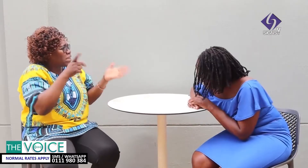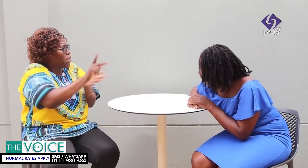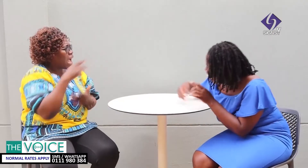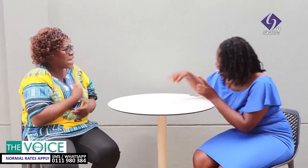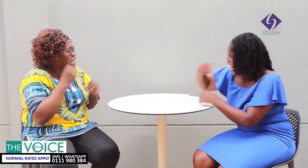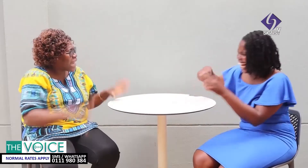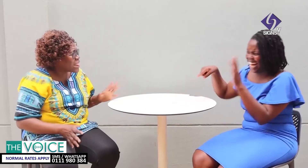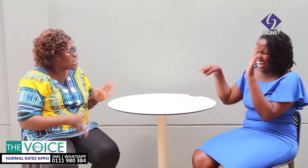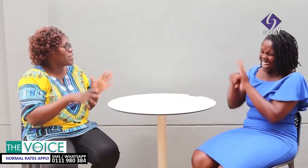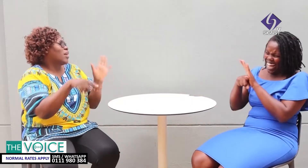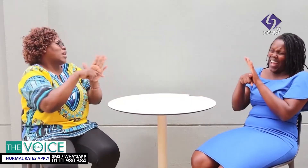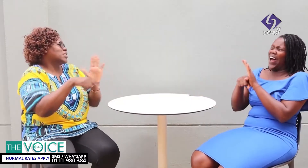refused, because I knew